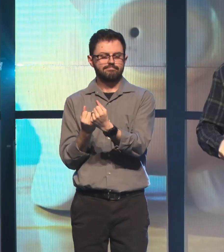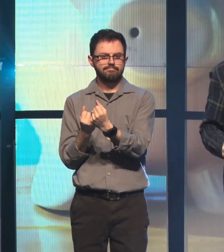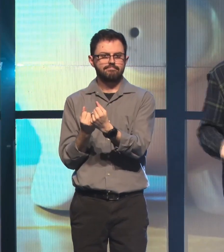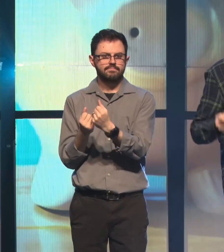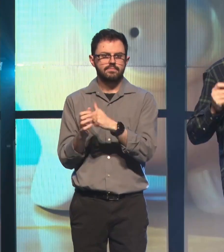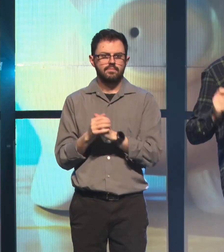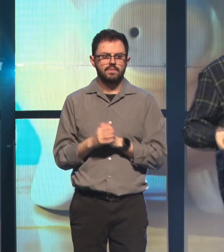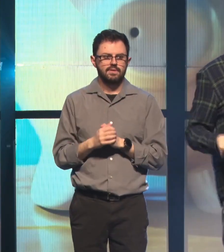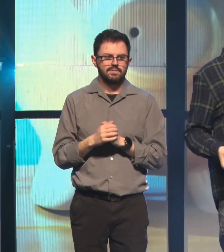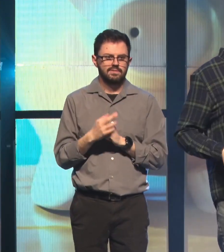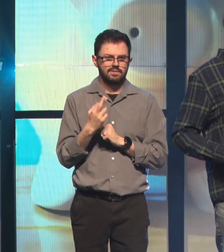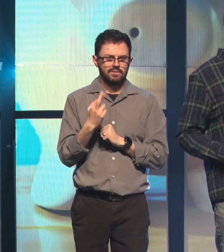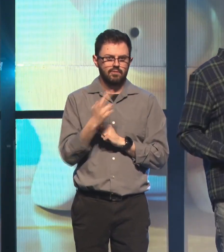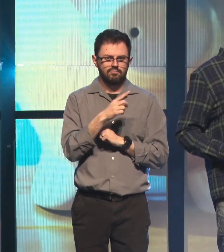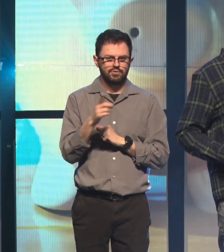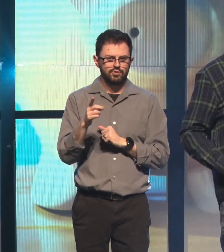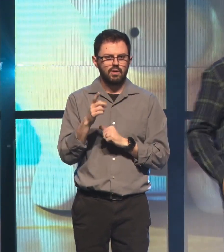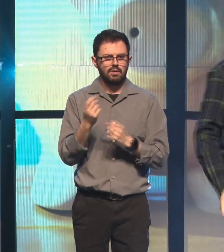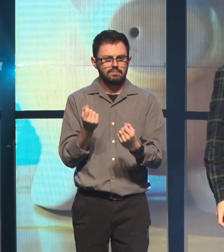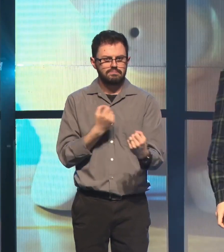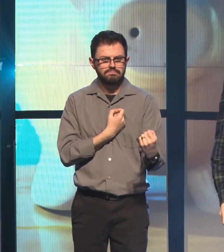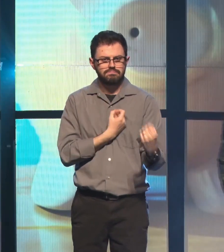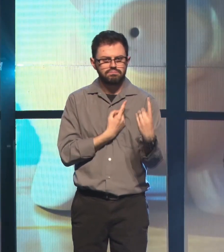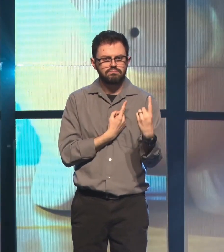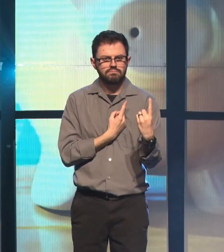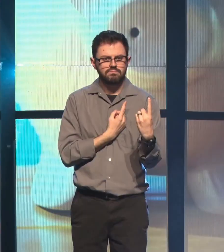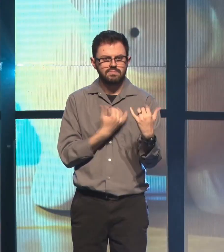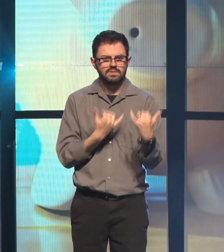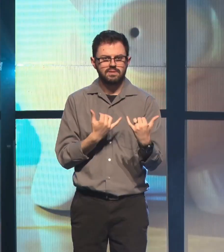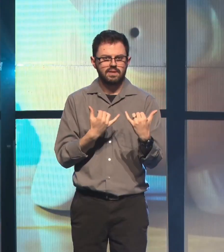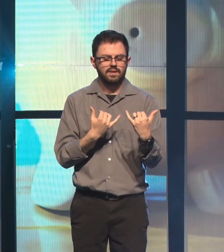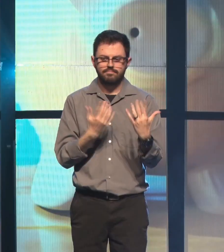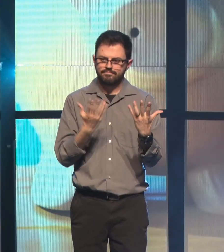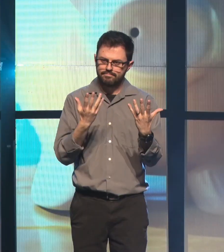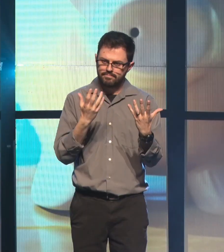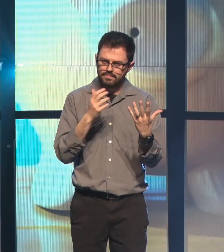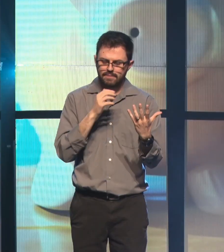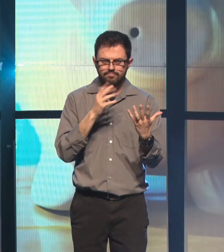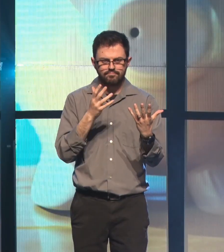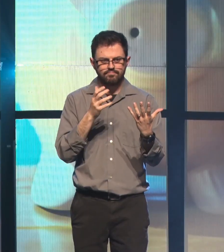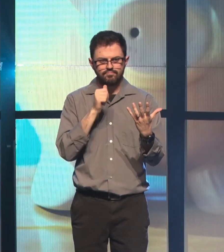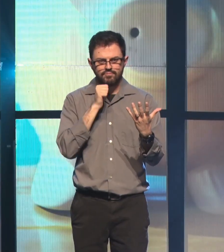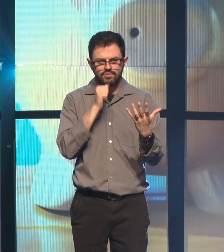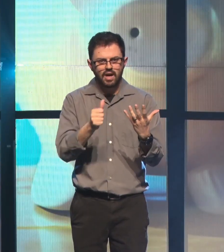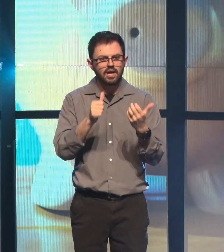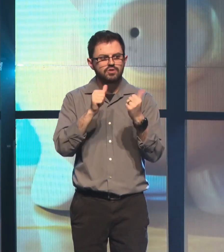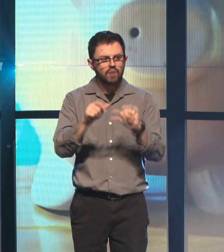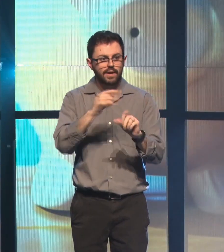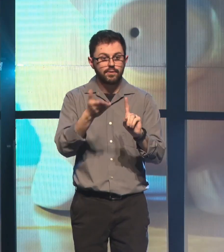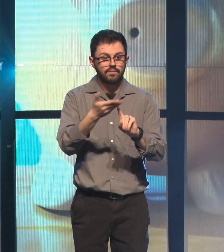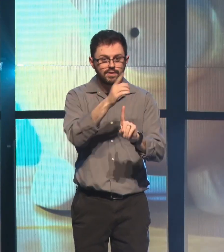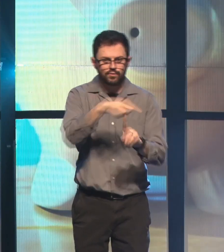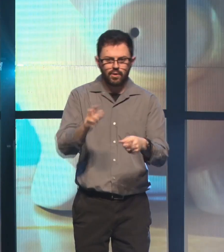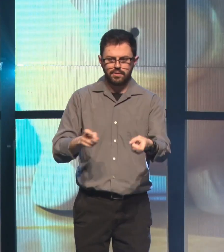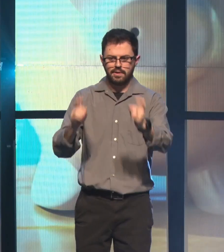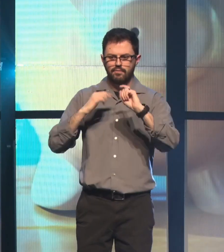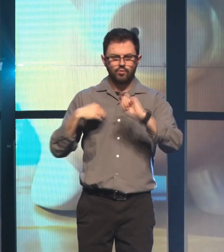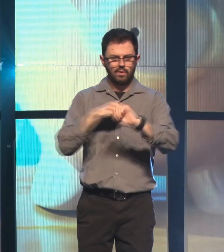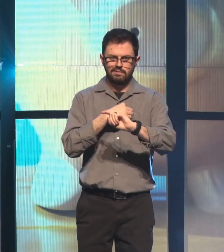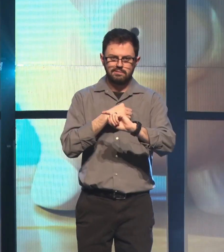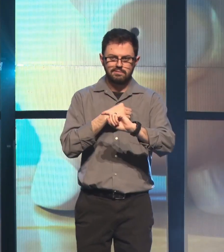I hope that you heard my heart today that this is not about you giving to Crossroads Church. I really do. I mean, I want you to, don't get me